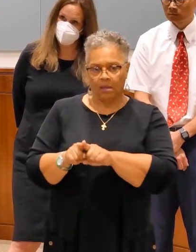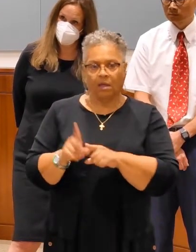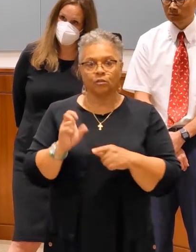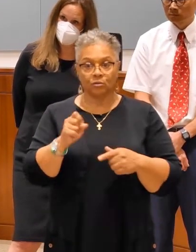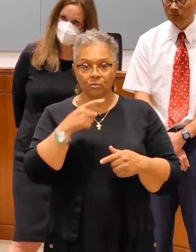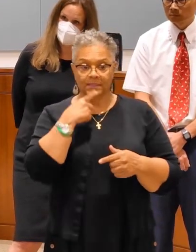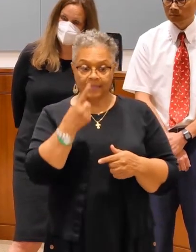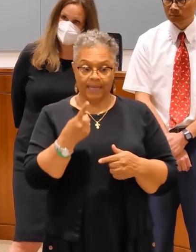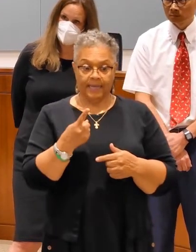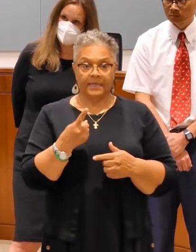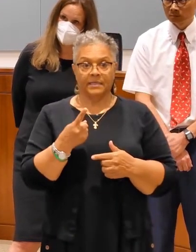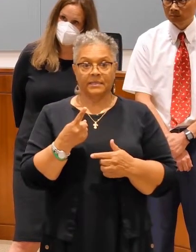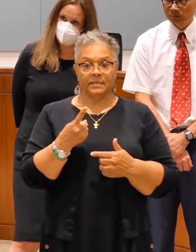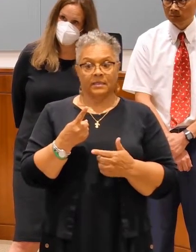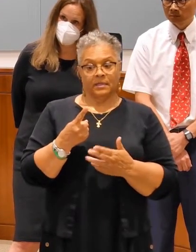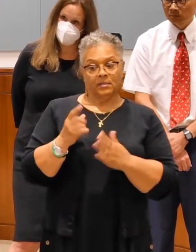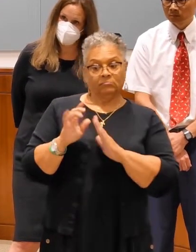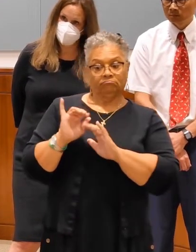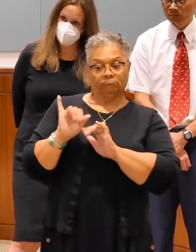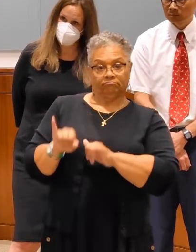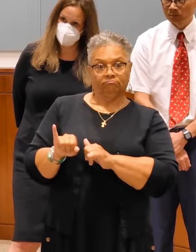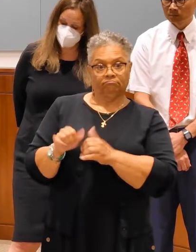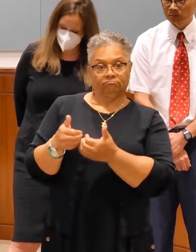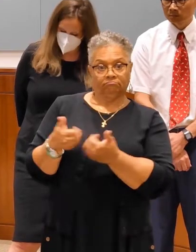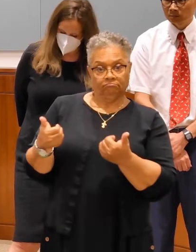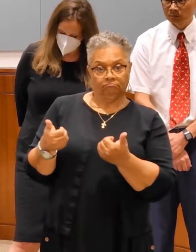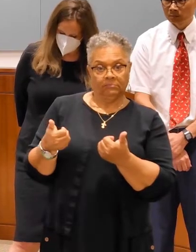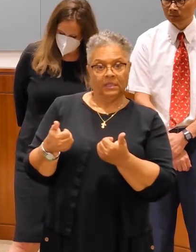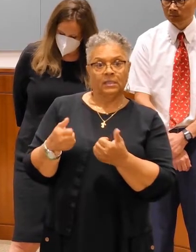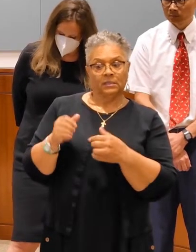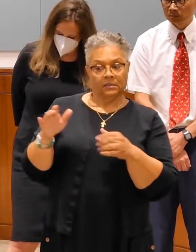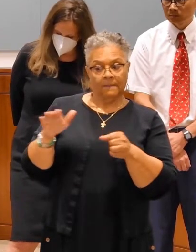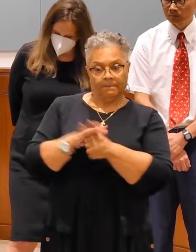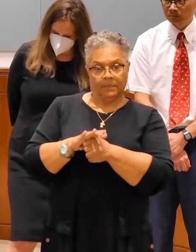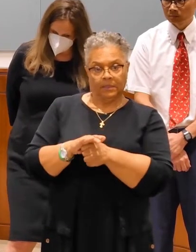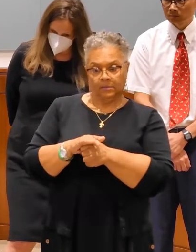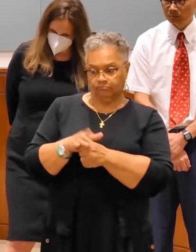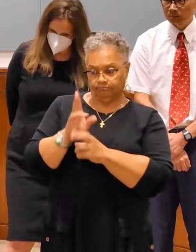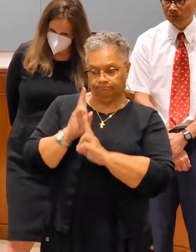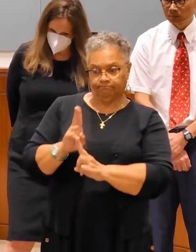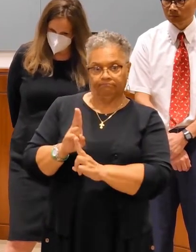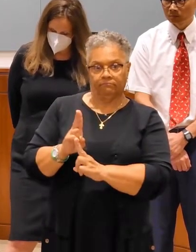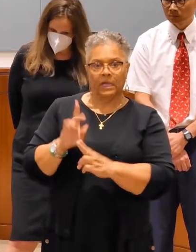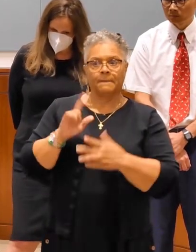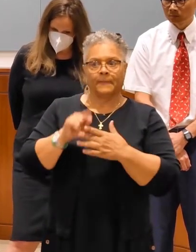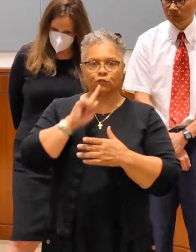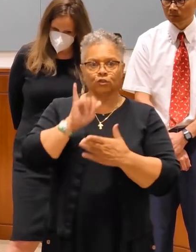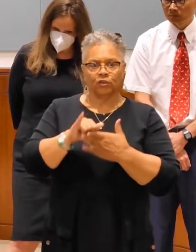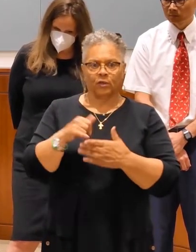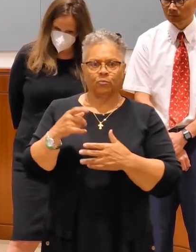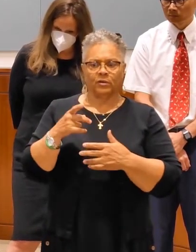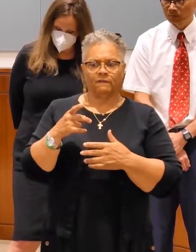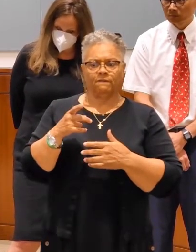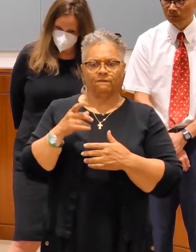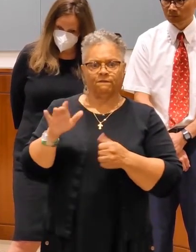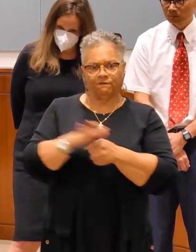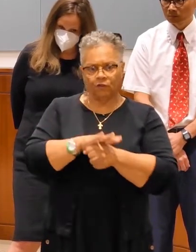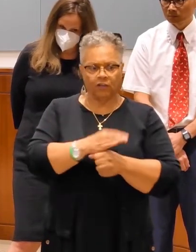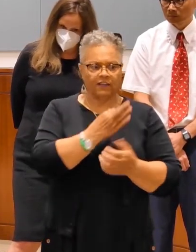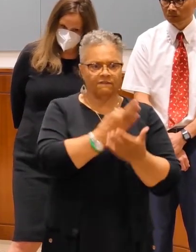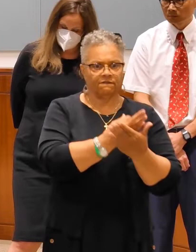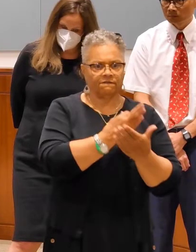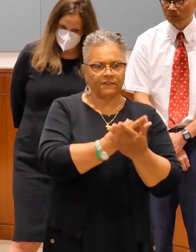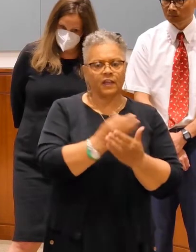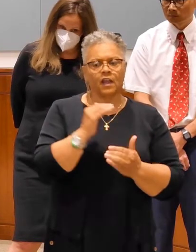stay sacrosanct, to complete fidelity, to making certain we're fully funding, having a